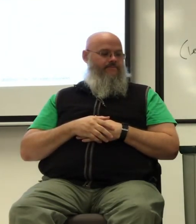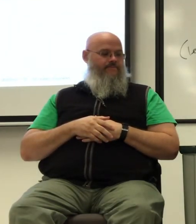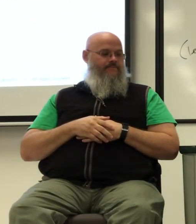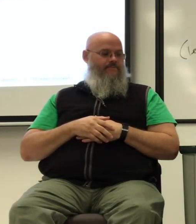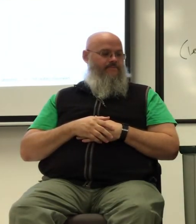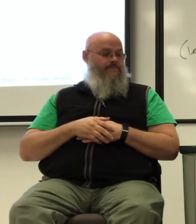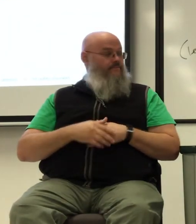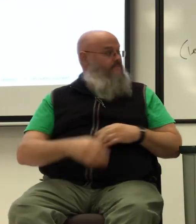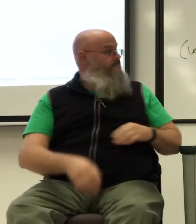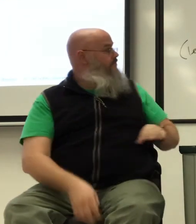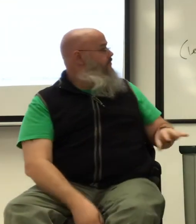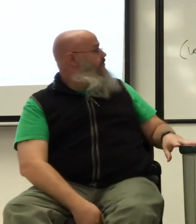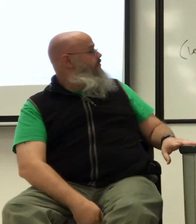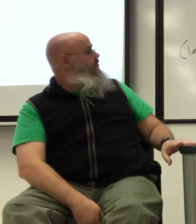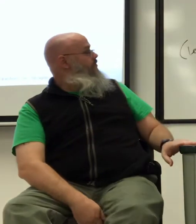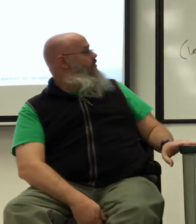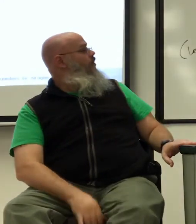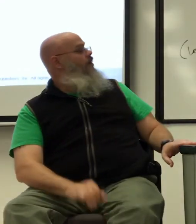Inferior.